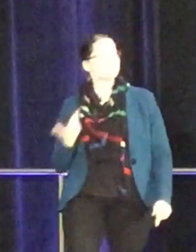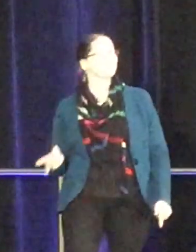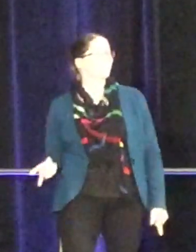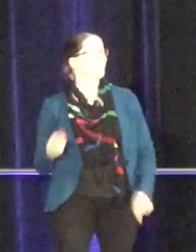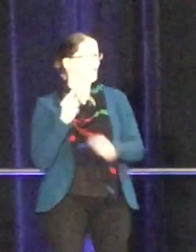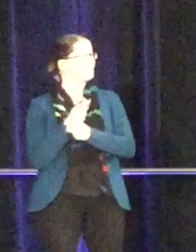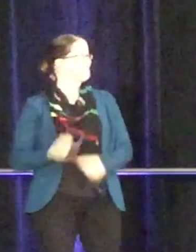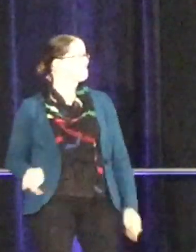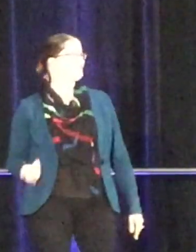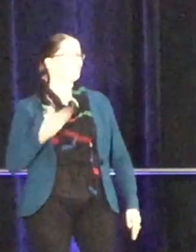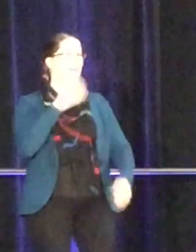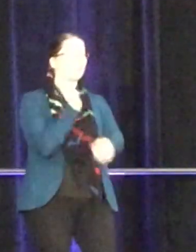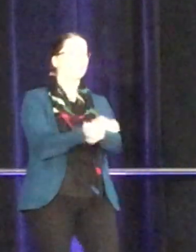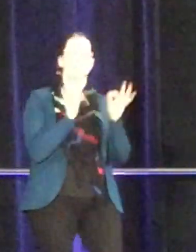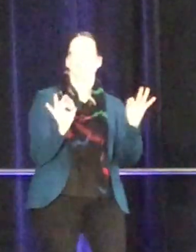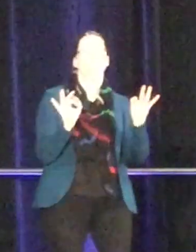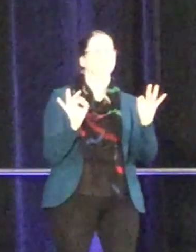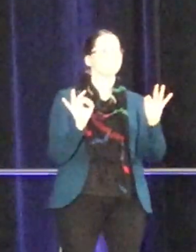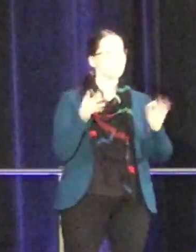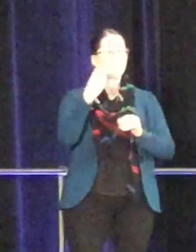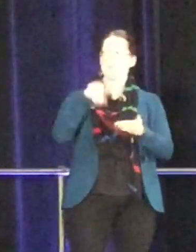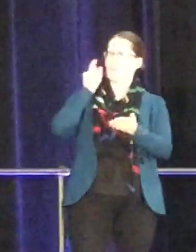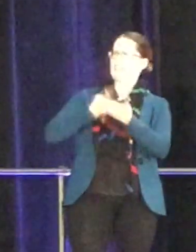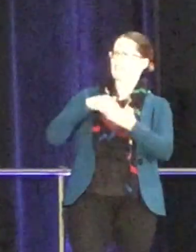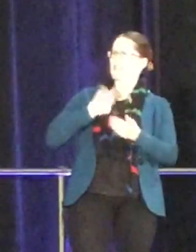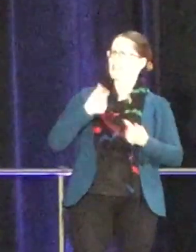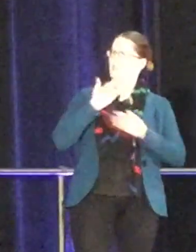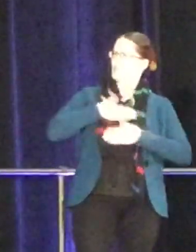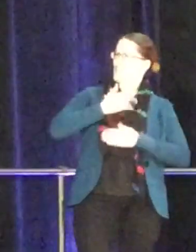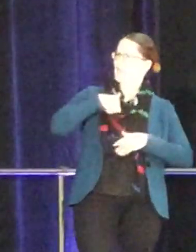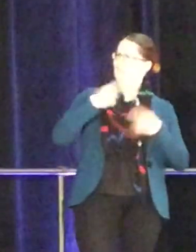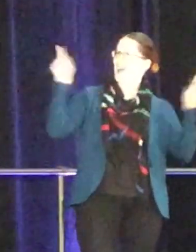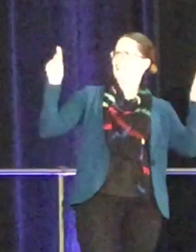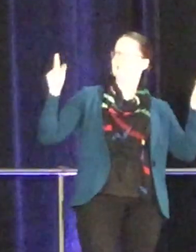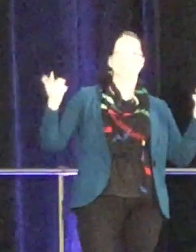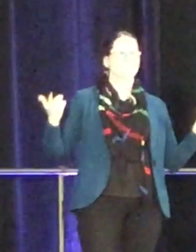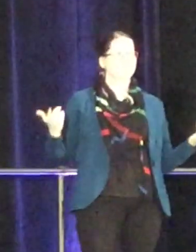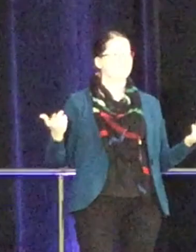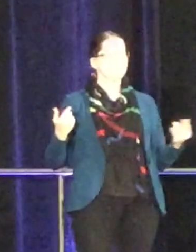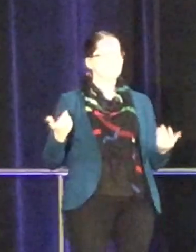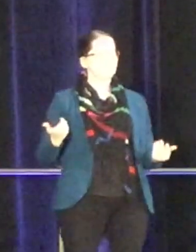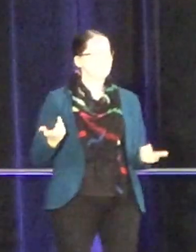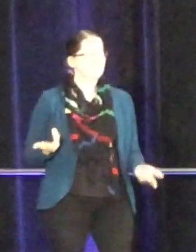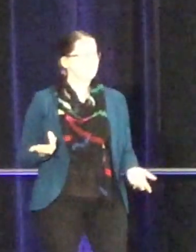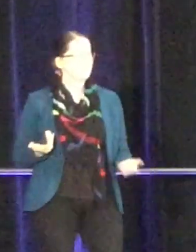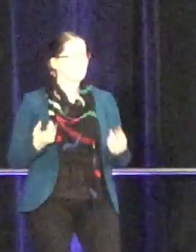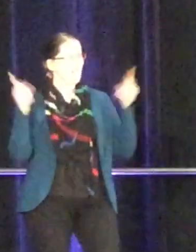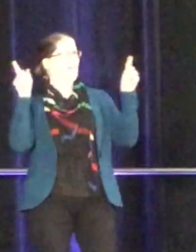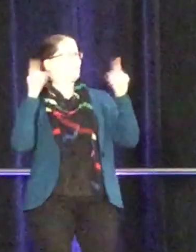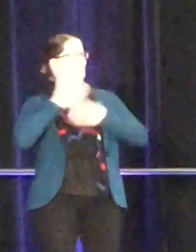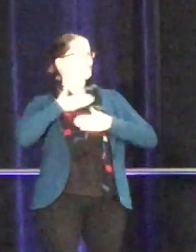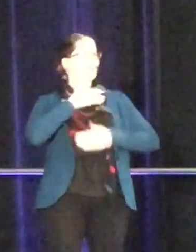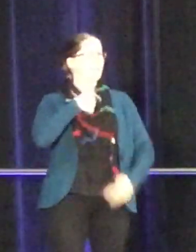that's right. It's about time y'all grateful around here. Took y'all long enough. Been